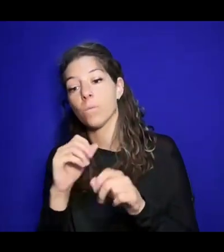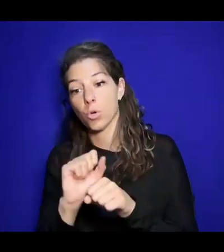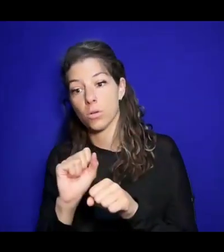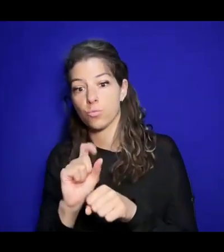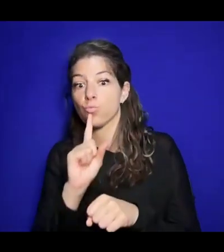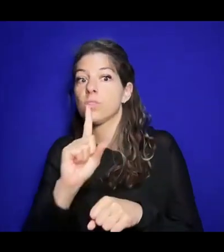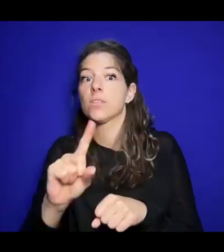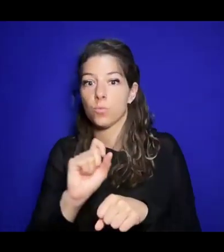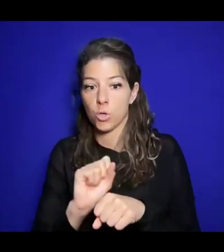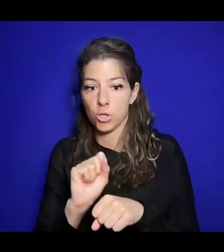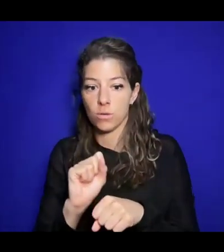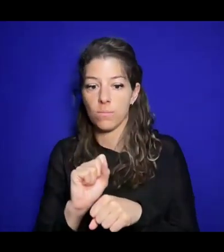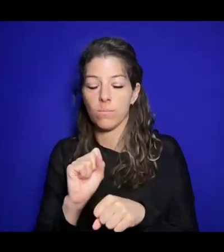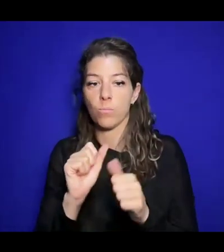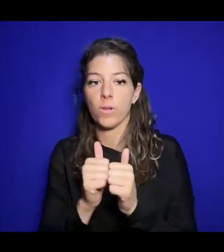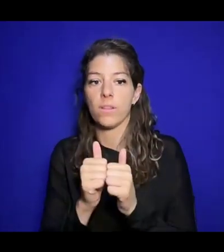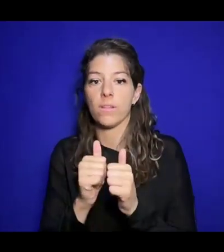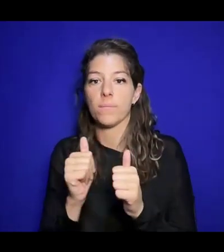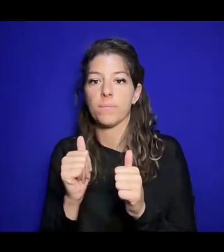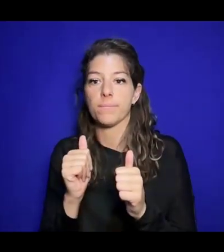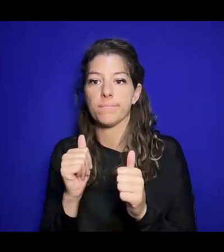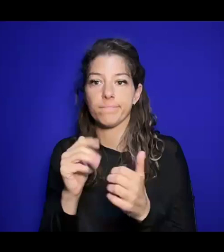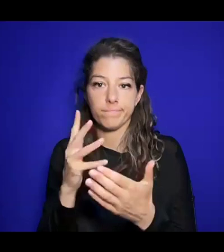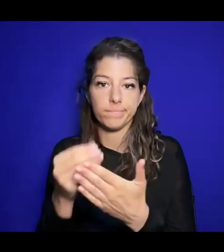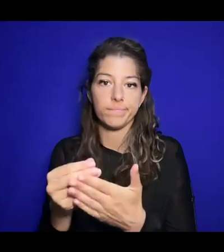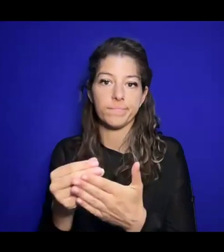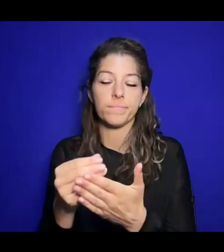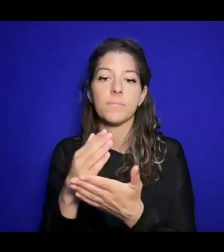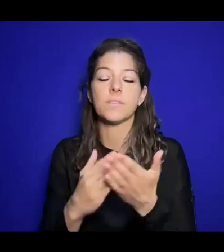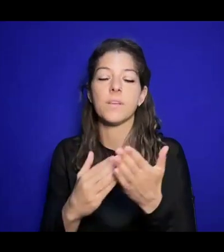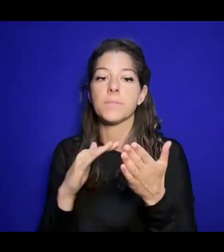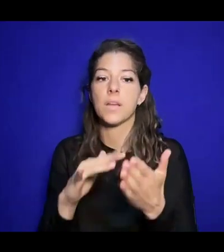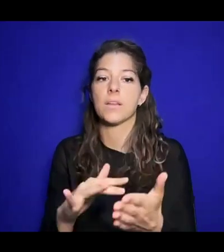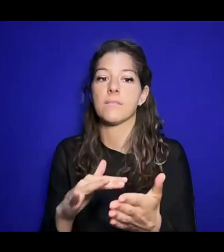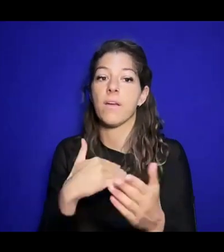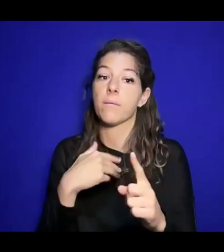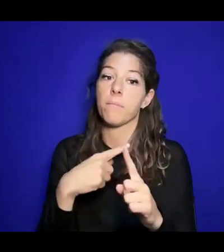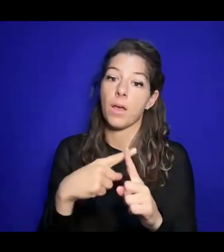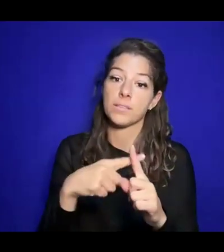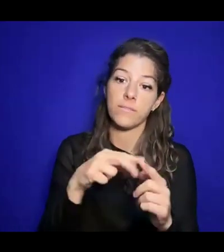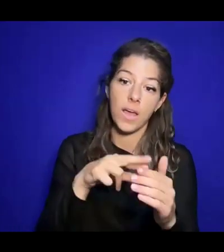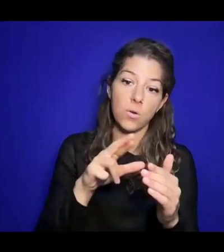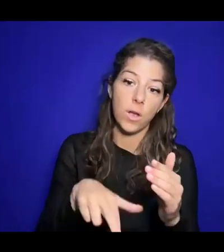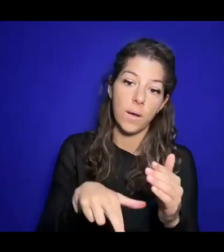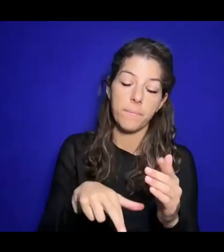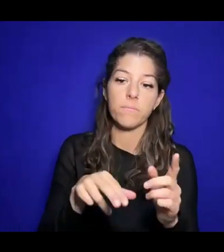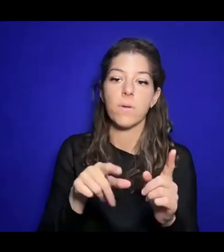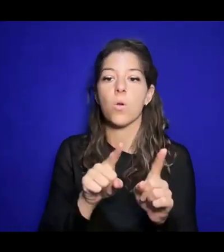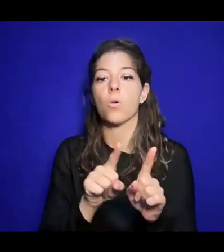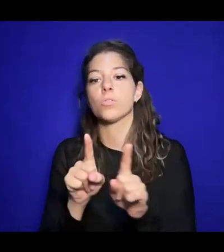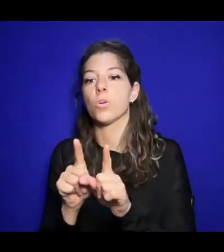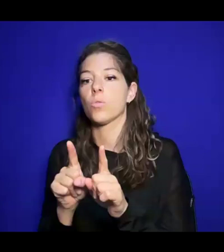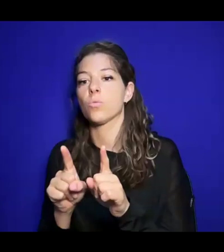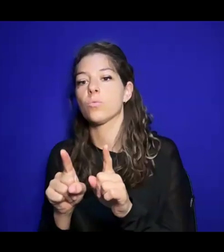legitimate stem cell work with putting it in. And some studies have had some positive outcomes, but they also have had